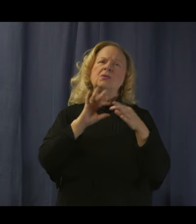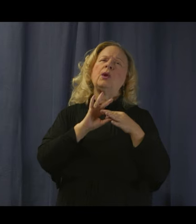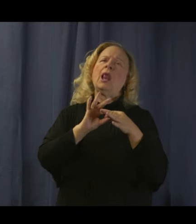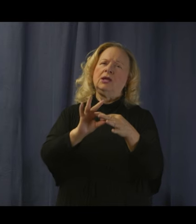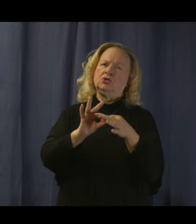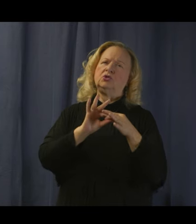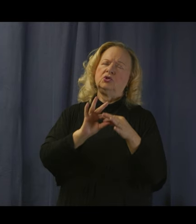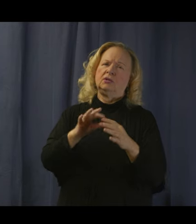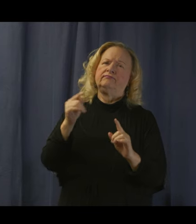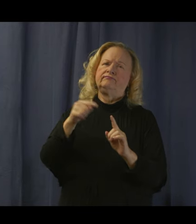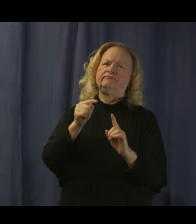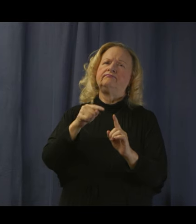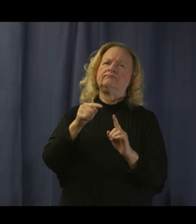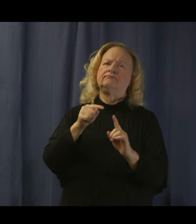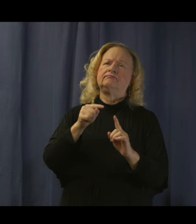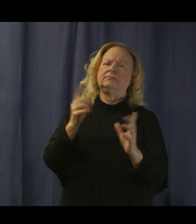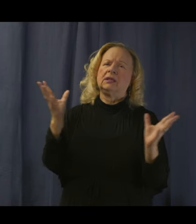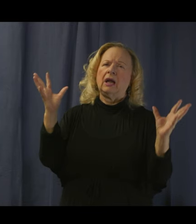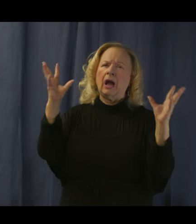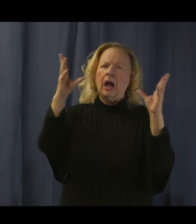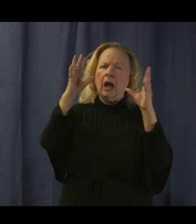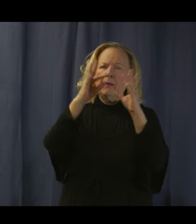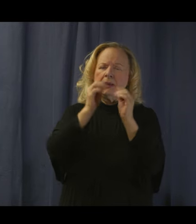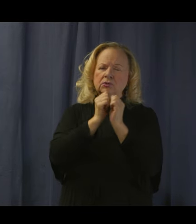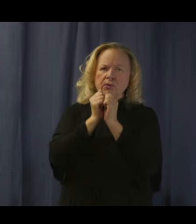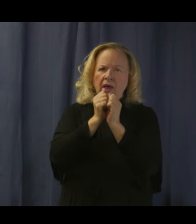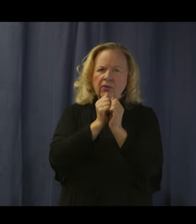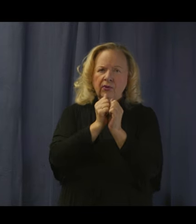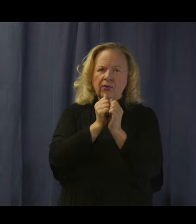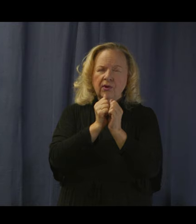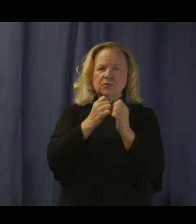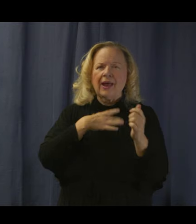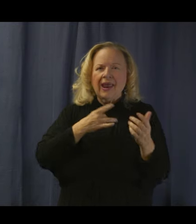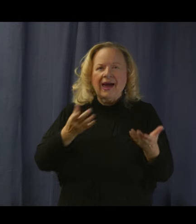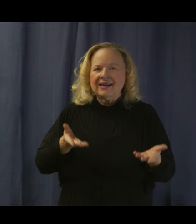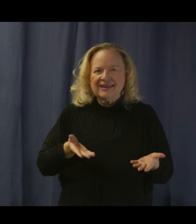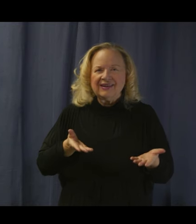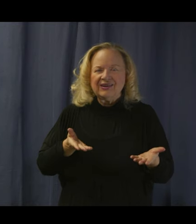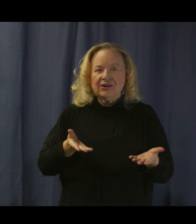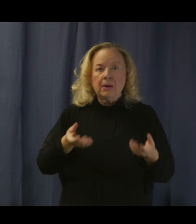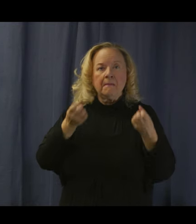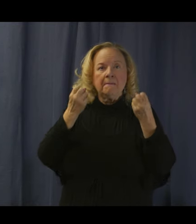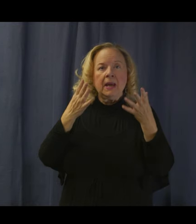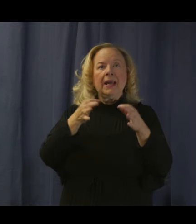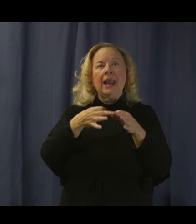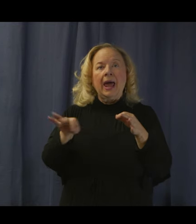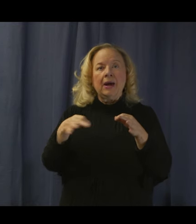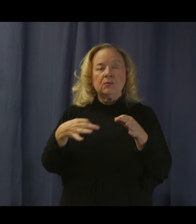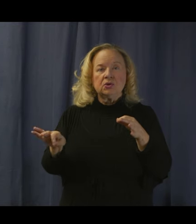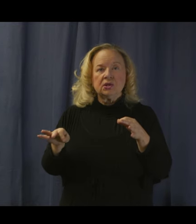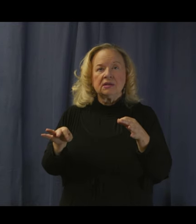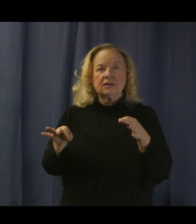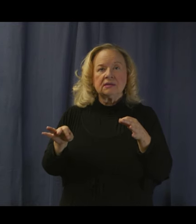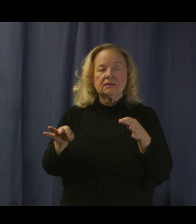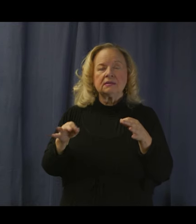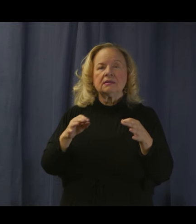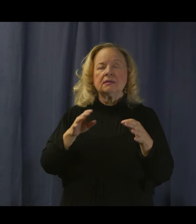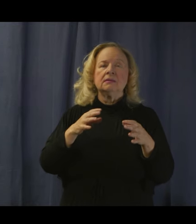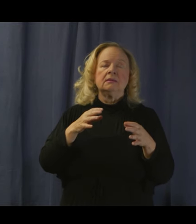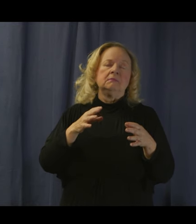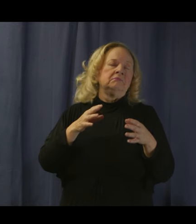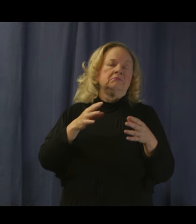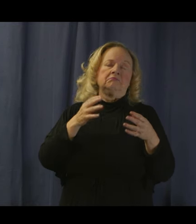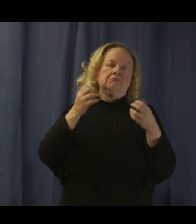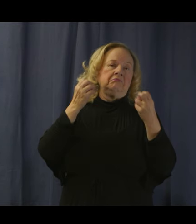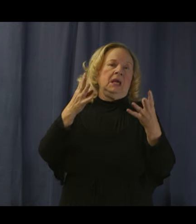together. And that's what I like here is we have so many languages that are spoken here. We have so many different denominations that are here.